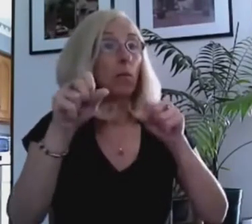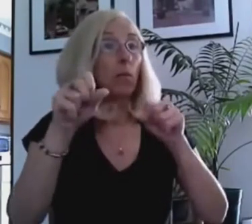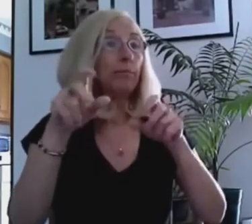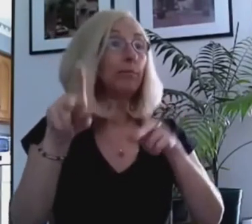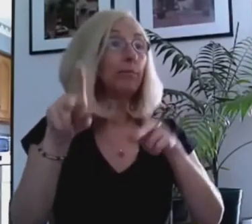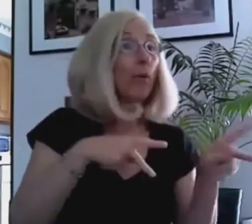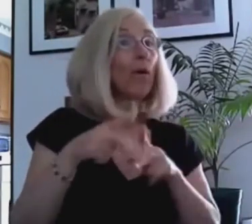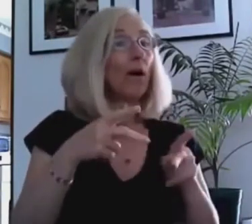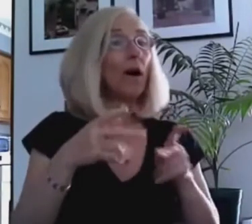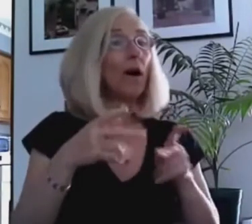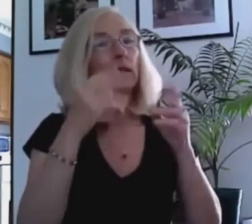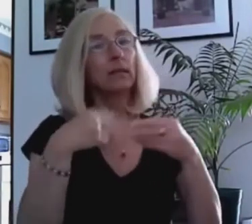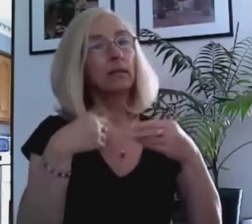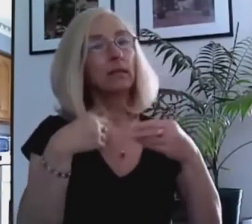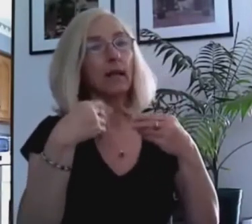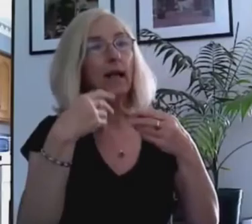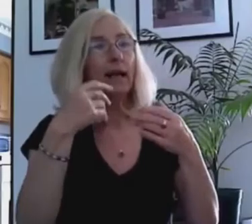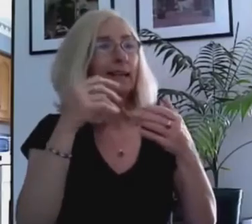respect